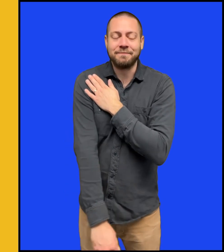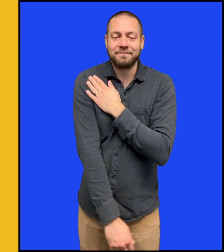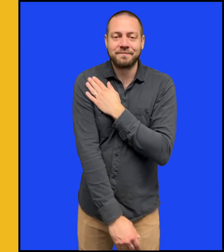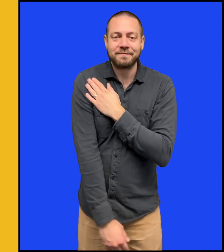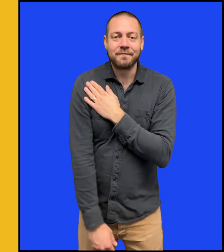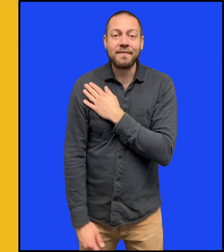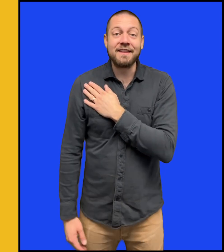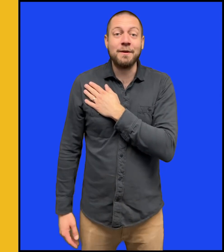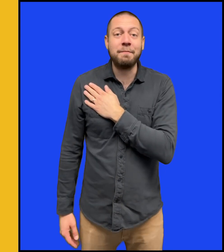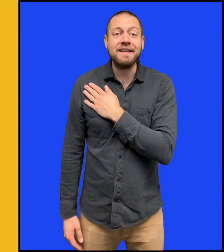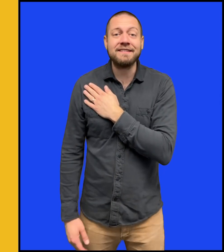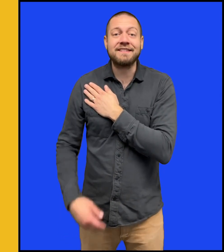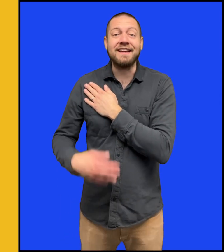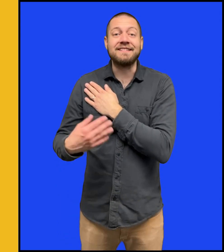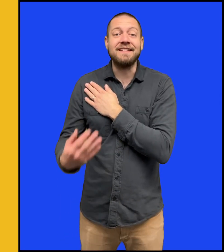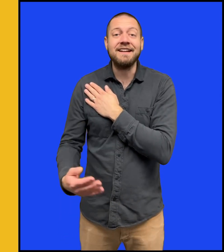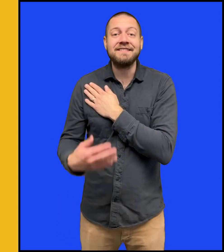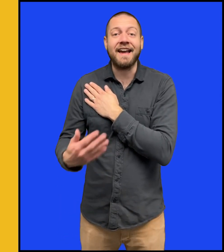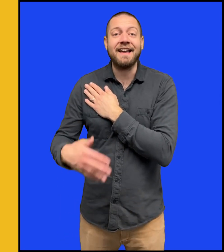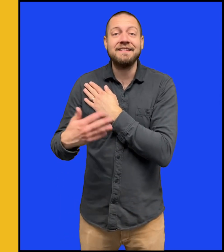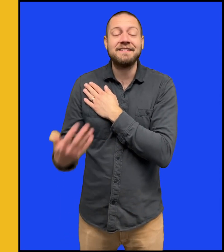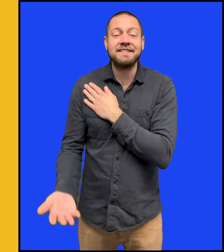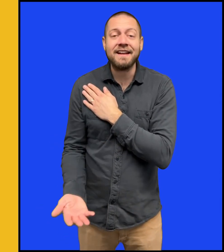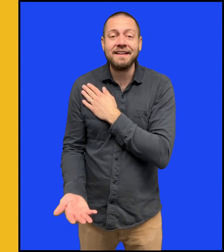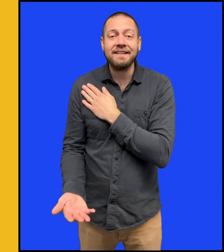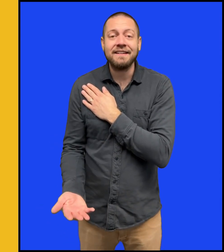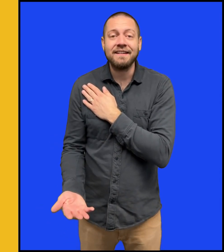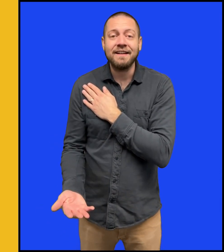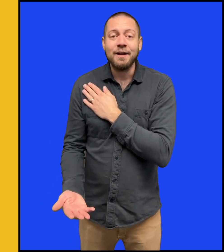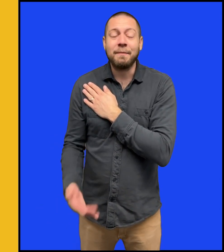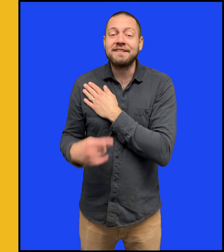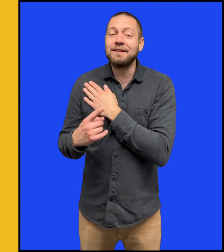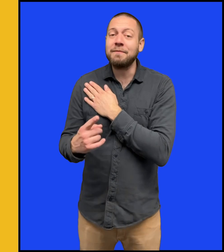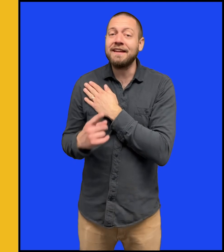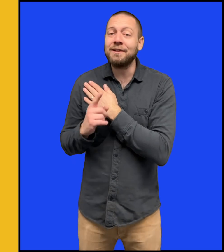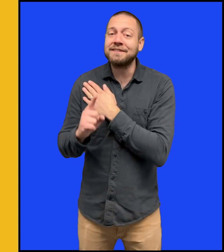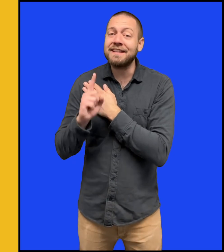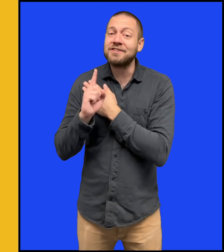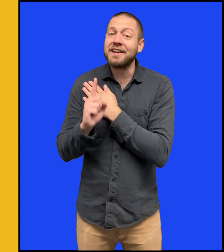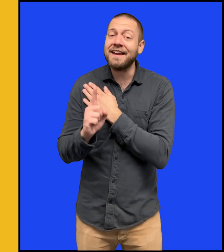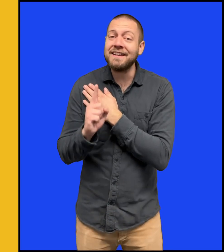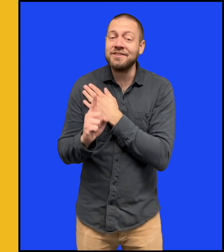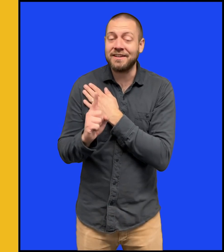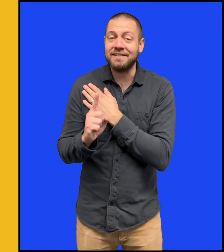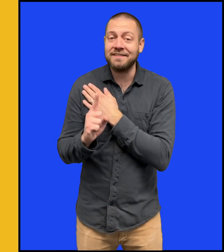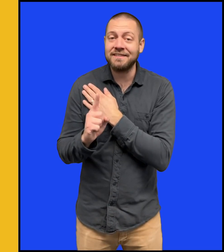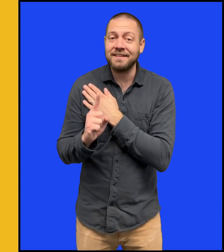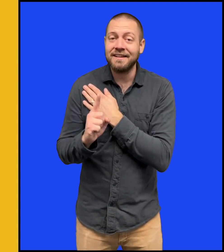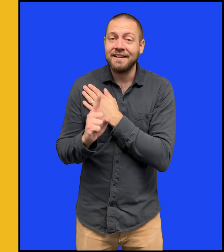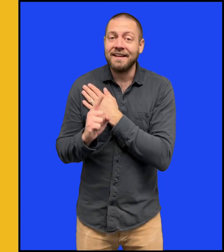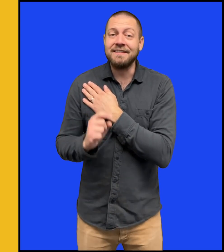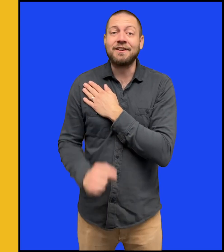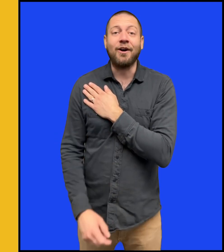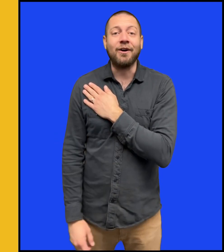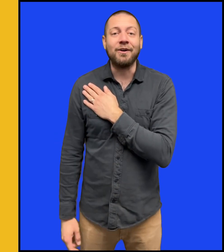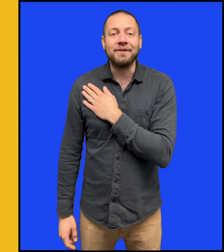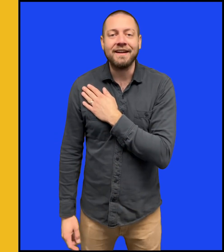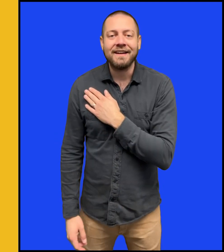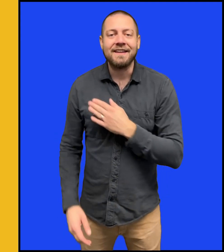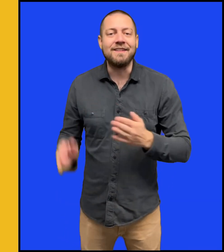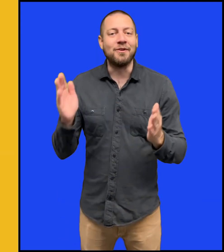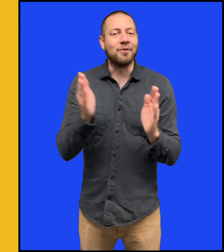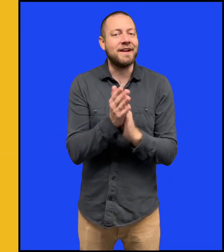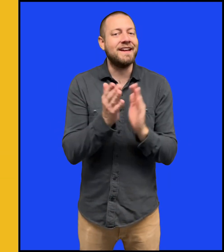job. The beat stays nice and steady, but something else that changes is